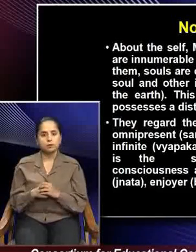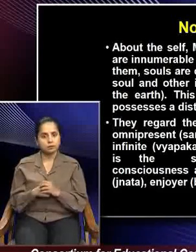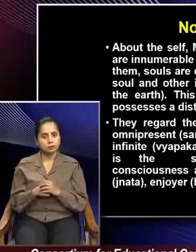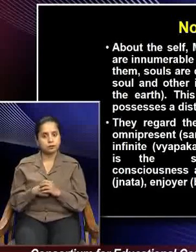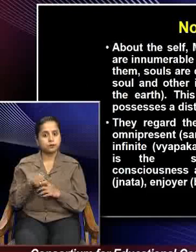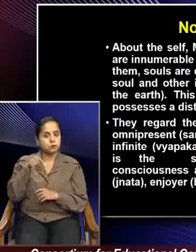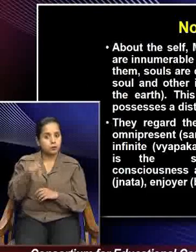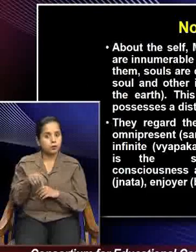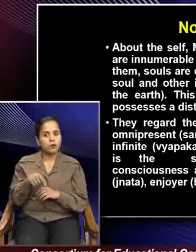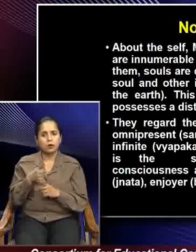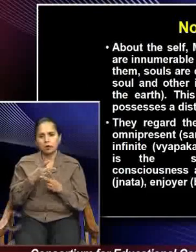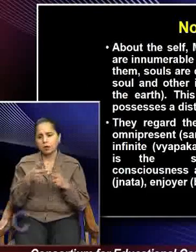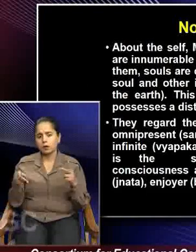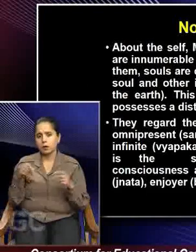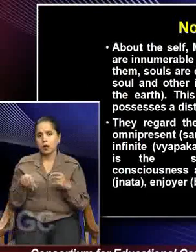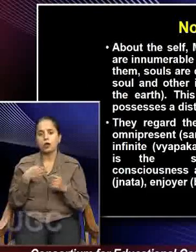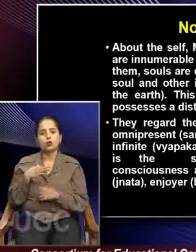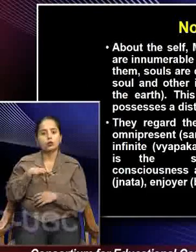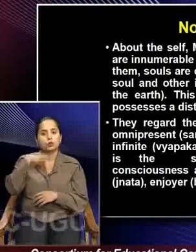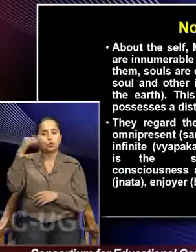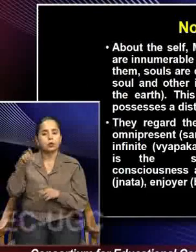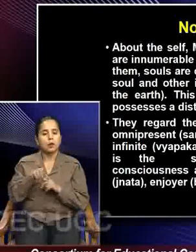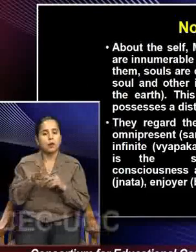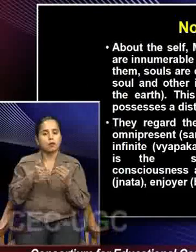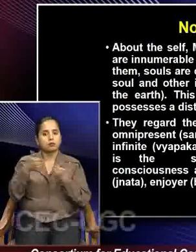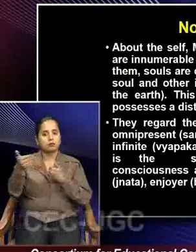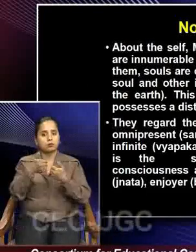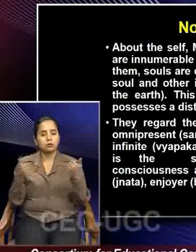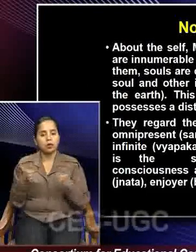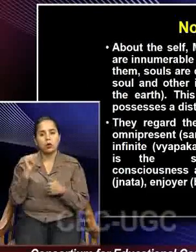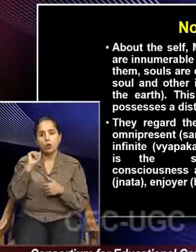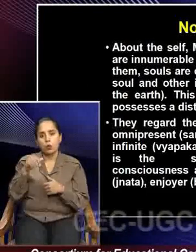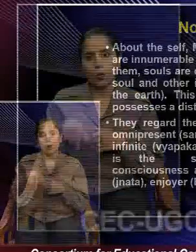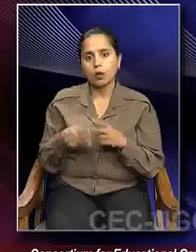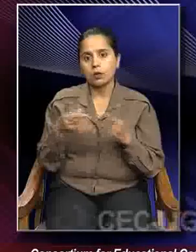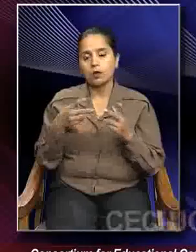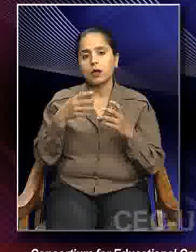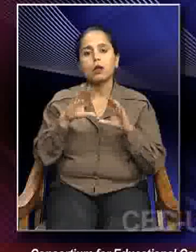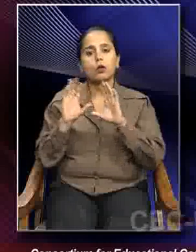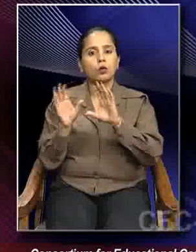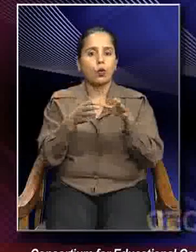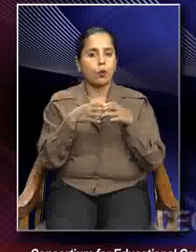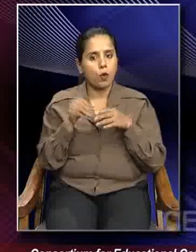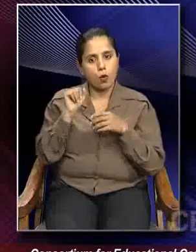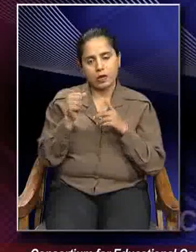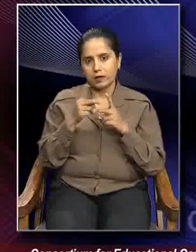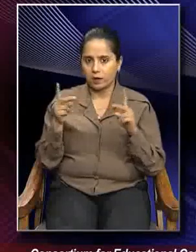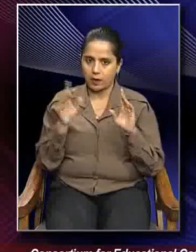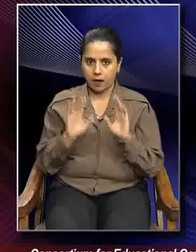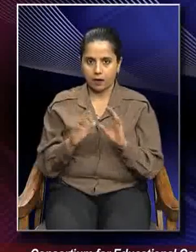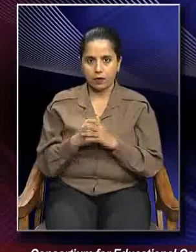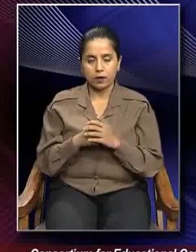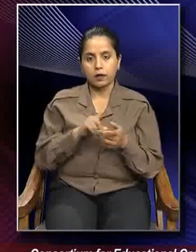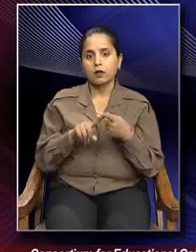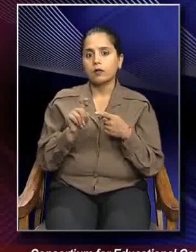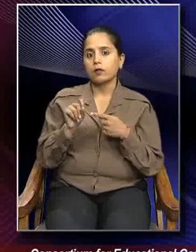and these innumerable souls are also divided into two, or they are sorted into two categories. The